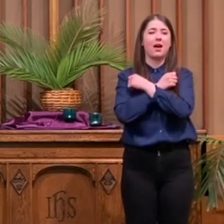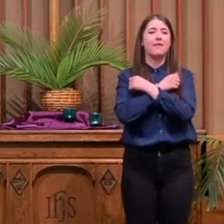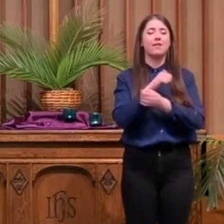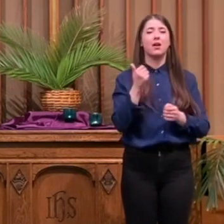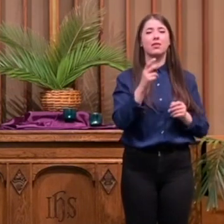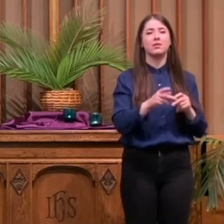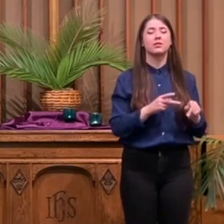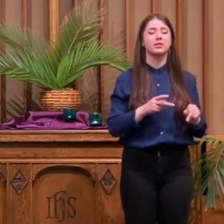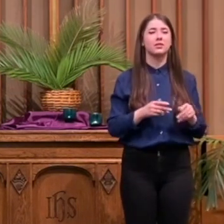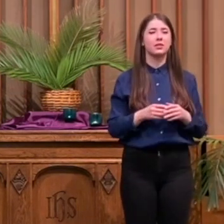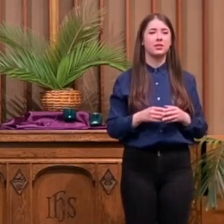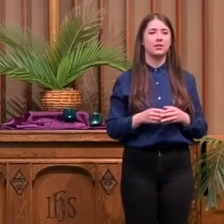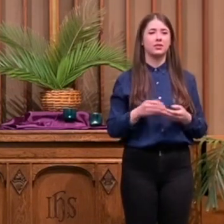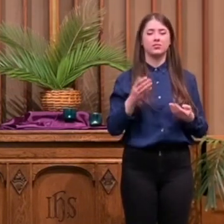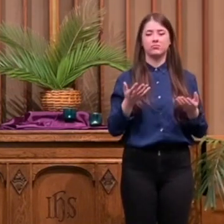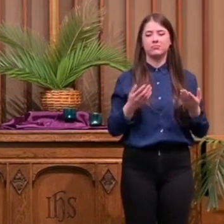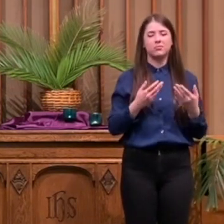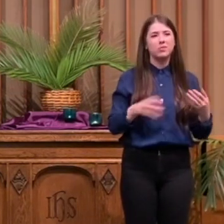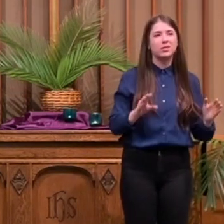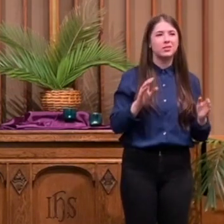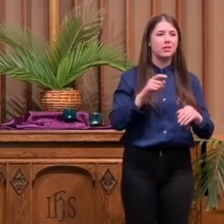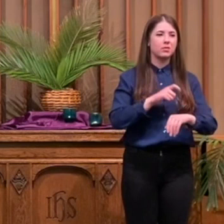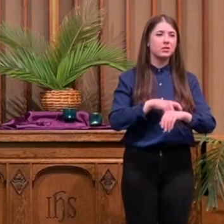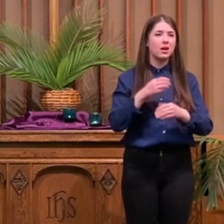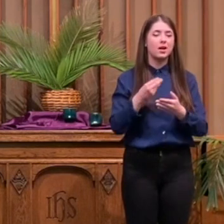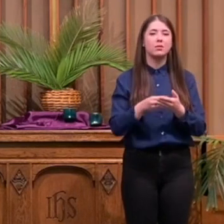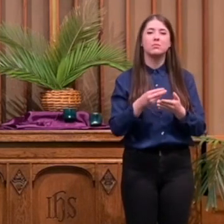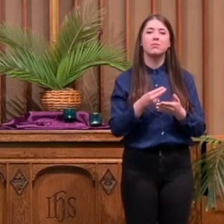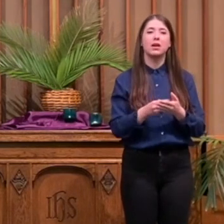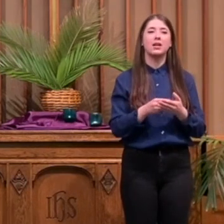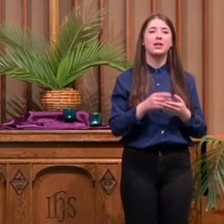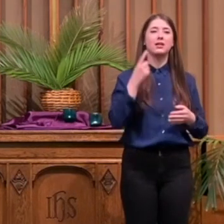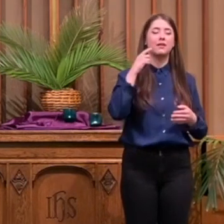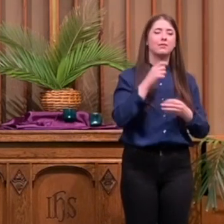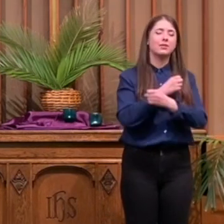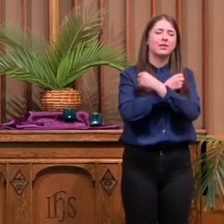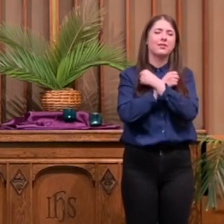our precious money on loving and serving others well?